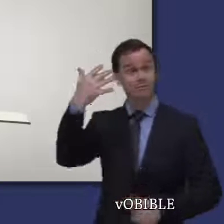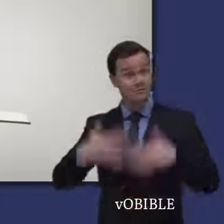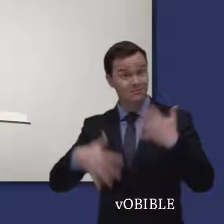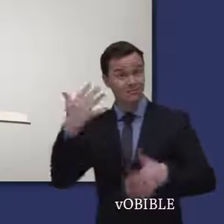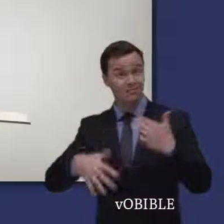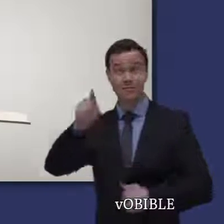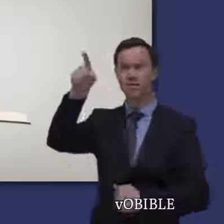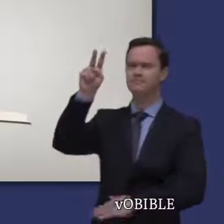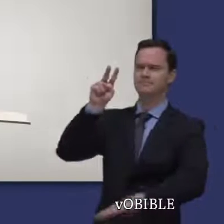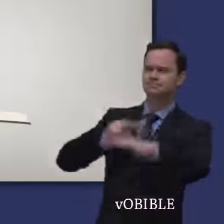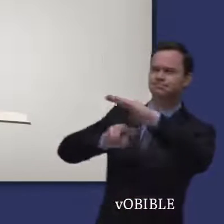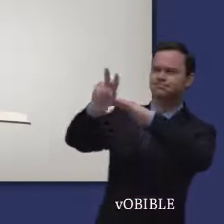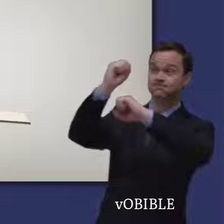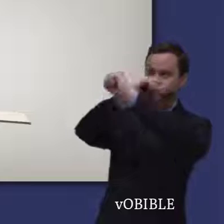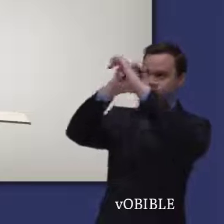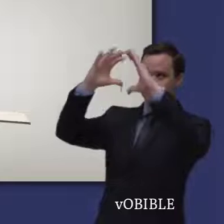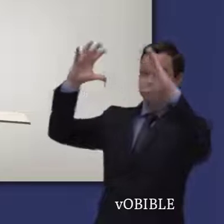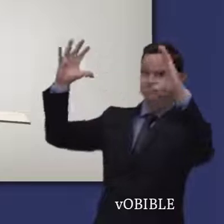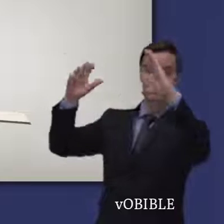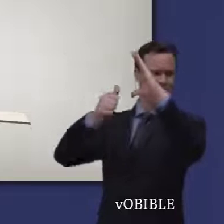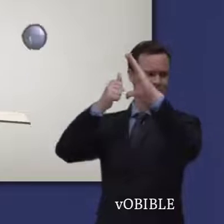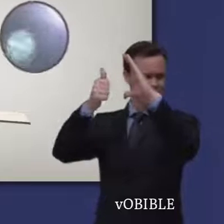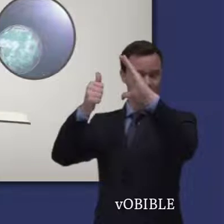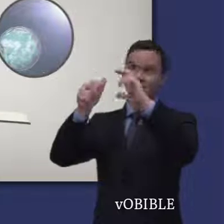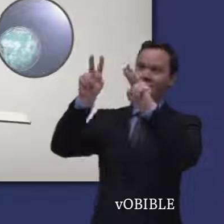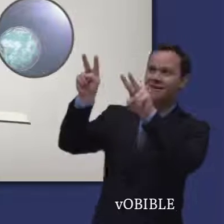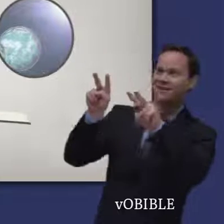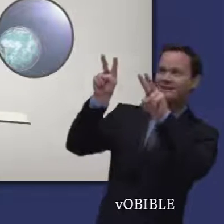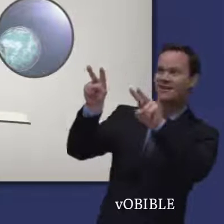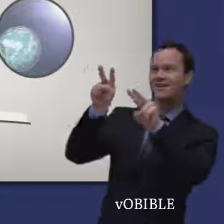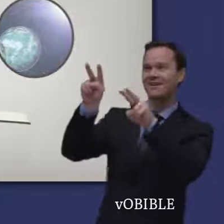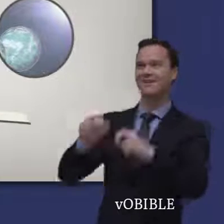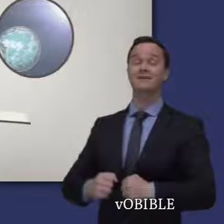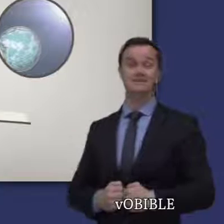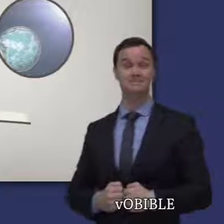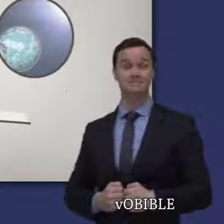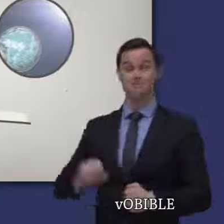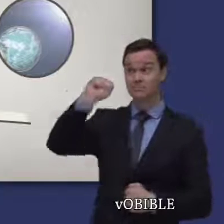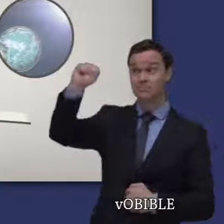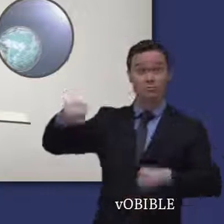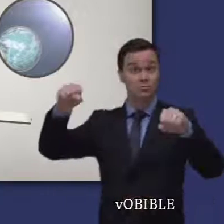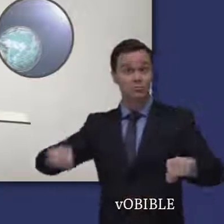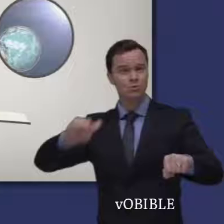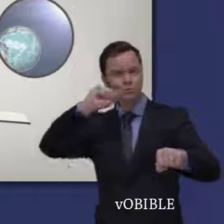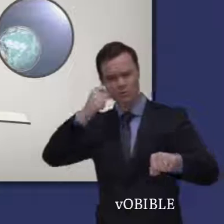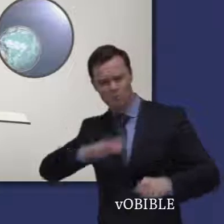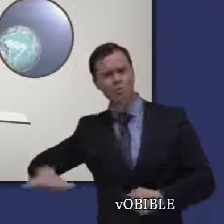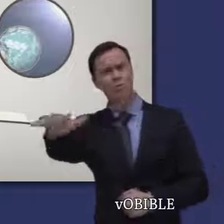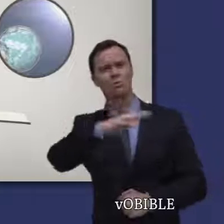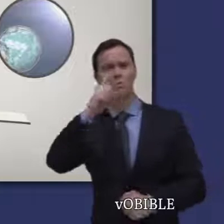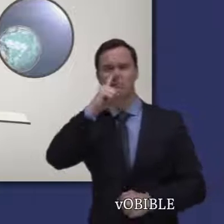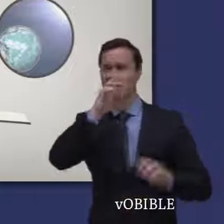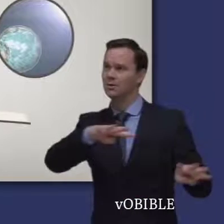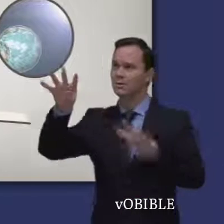Jehovah gives his people hope in times of distress, and how Jehovah's lasting kingship will stand